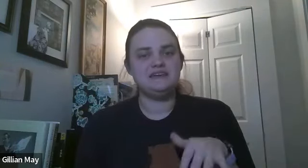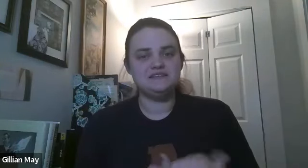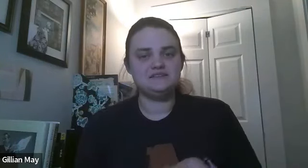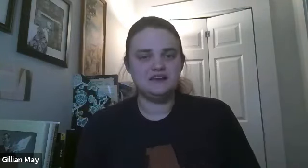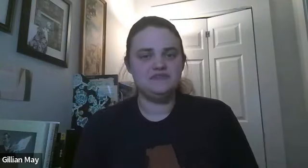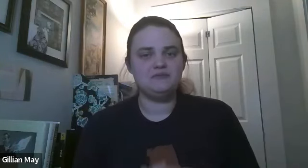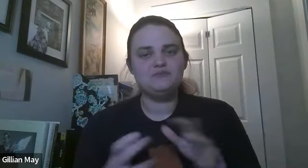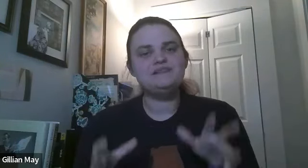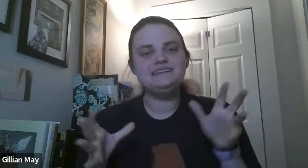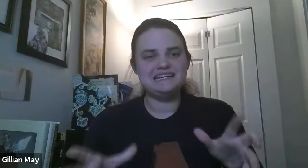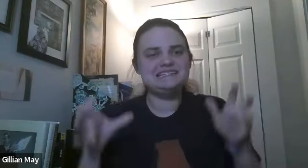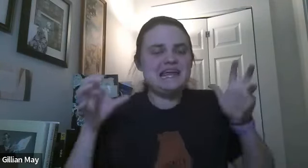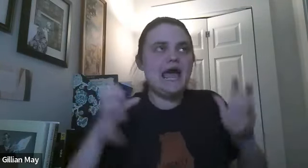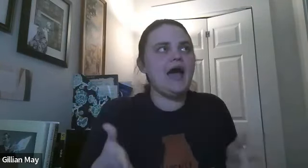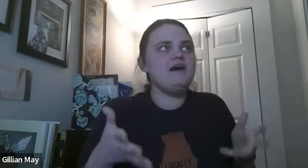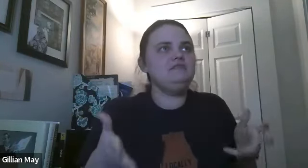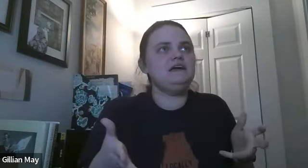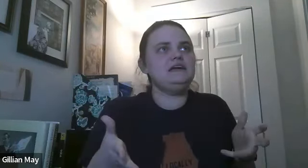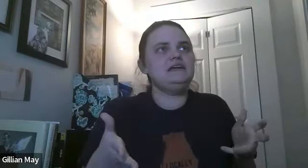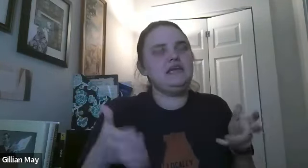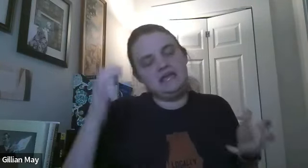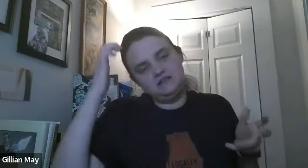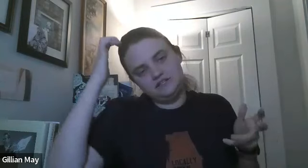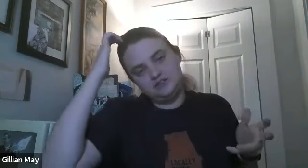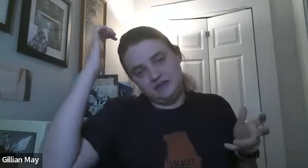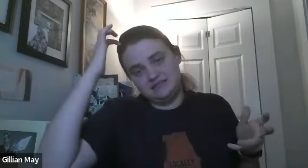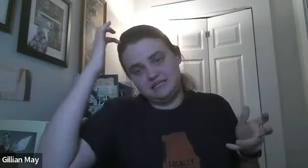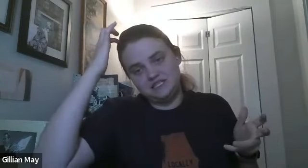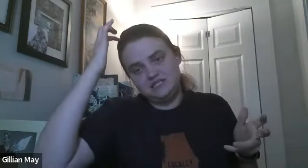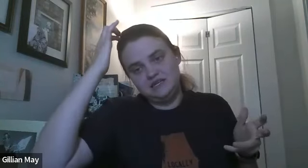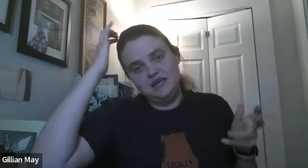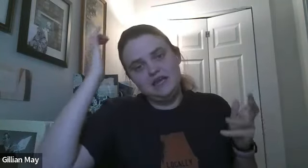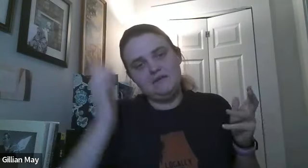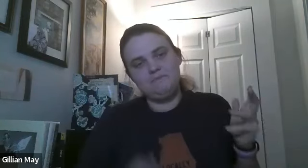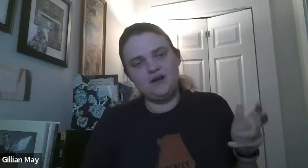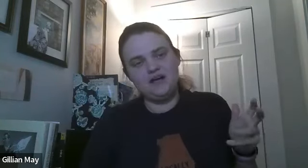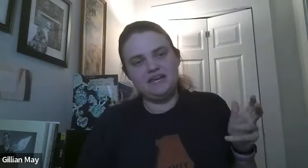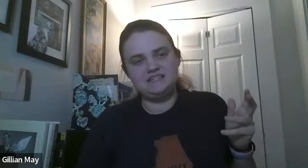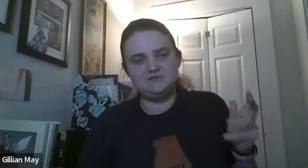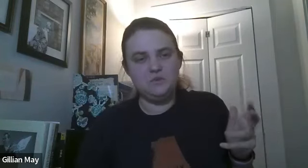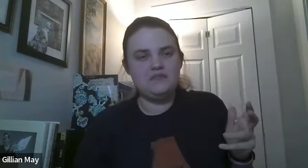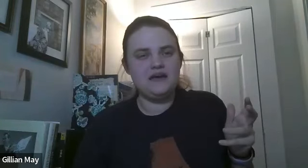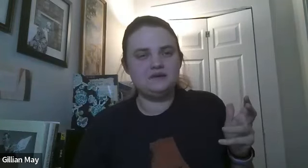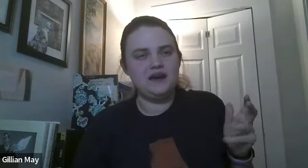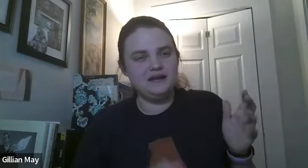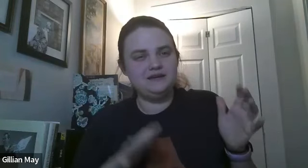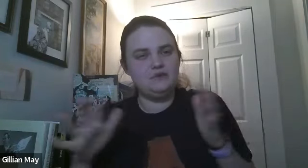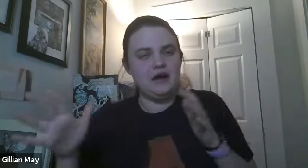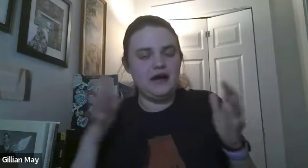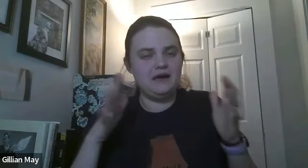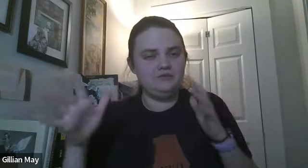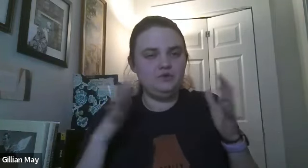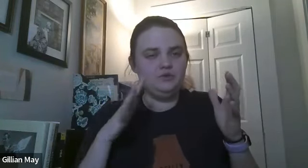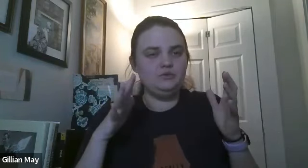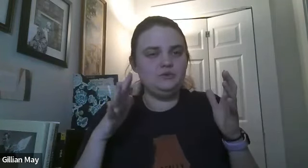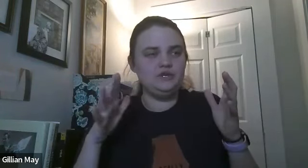ASL sign that really doesn't have like an English translation, but it's one that kind of you would use